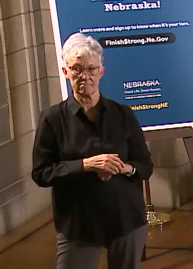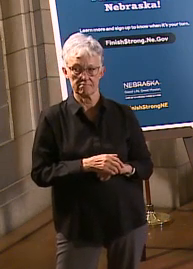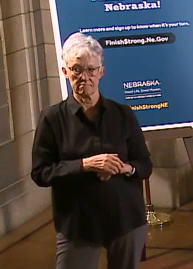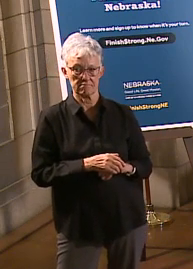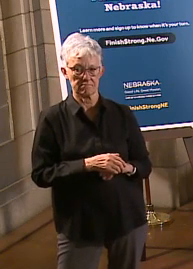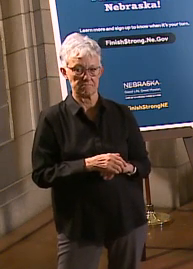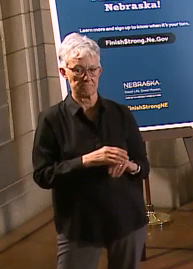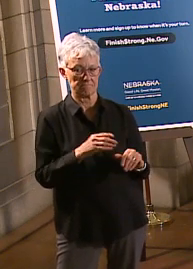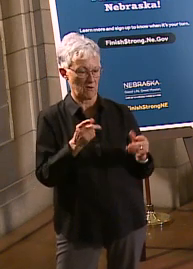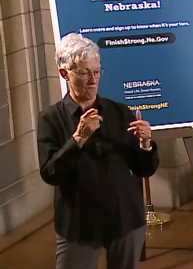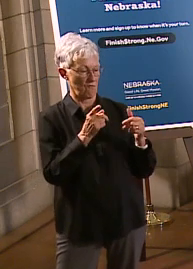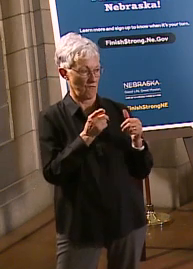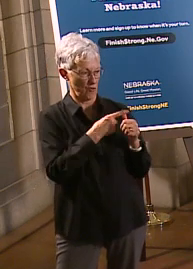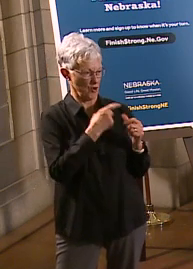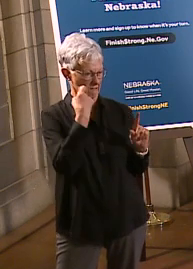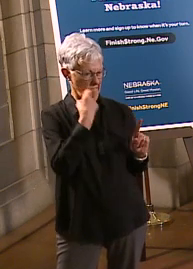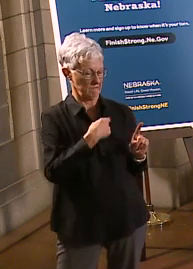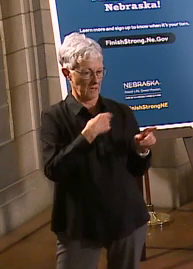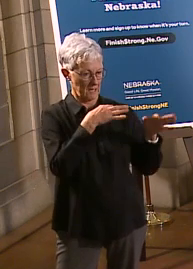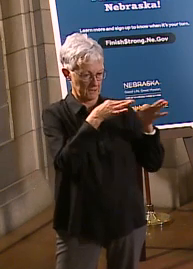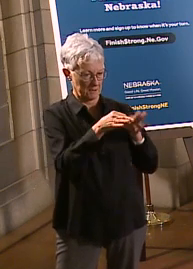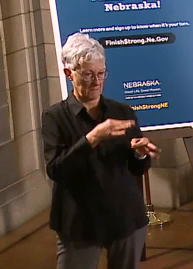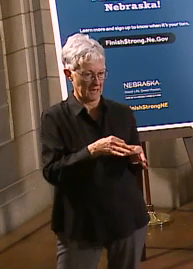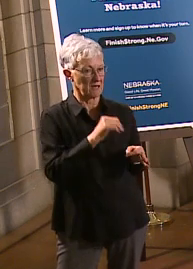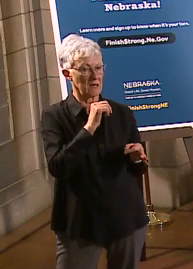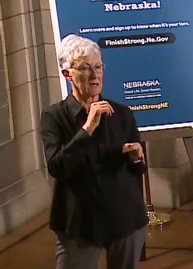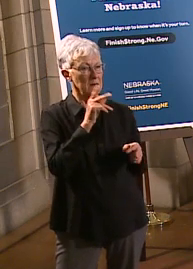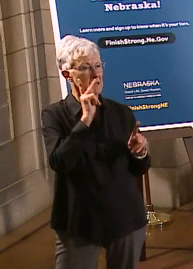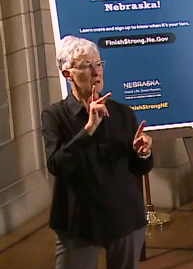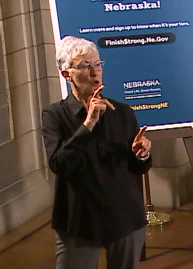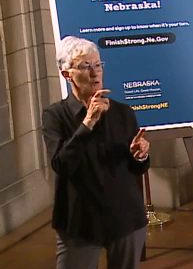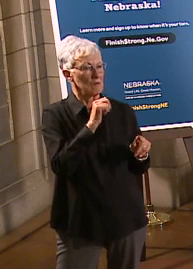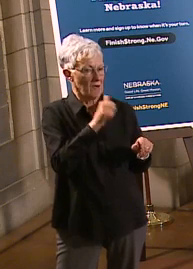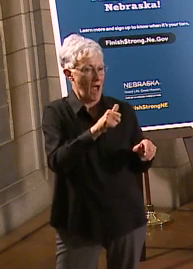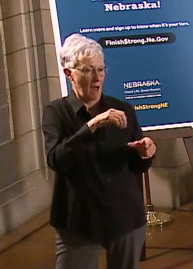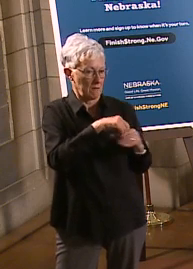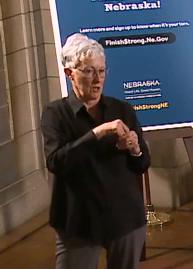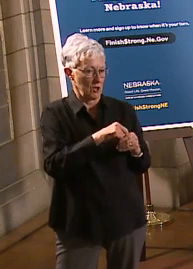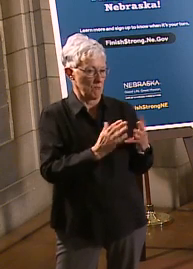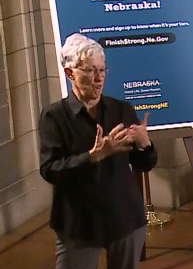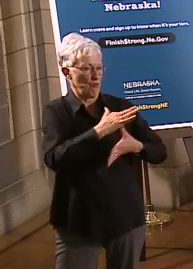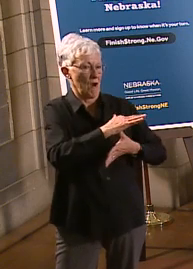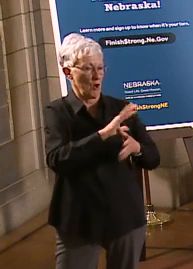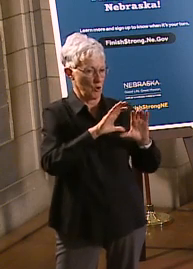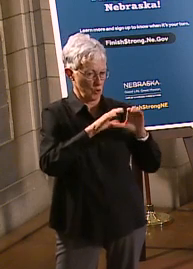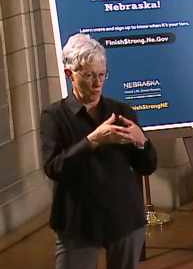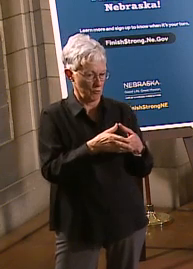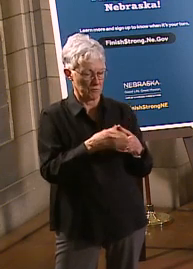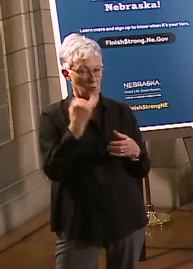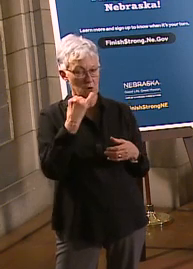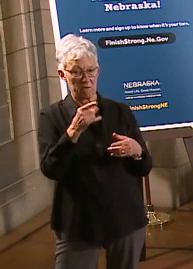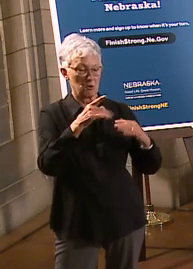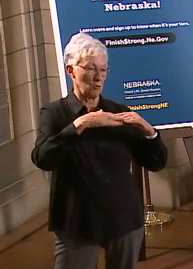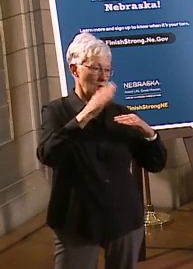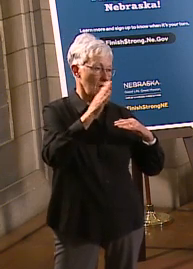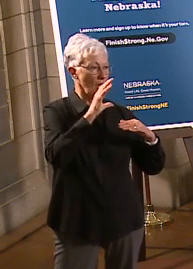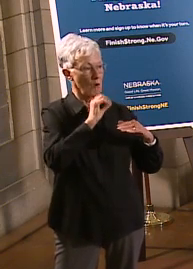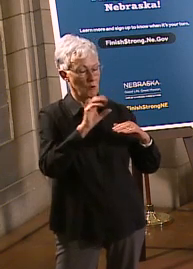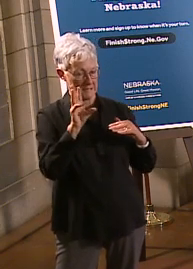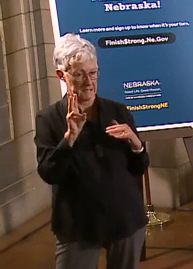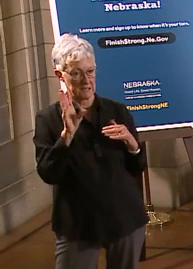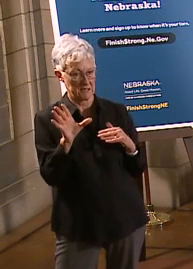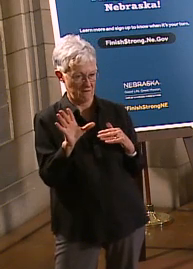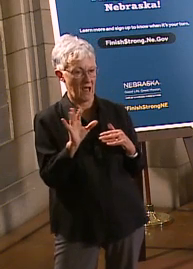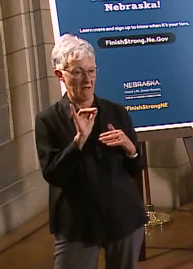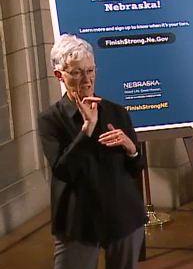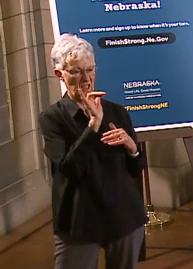general people that aren't in one of our priority groups. So the first way would be more if you're just over 65, that